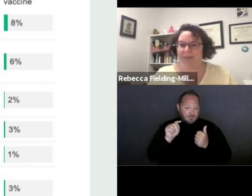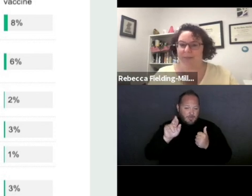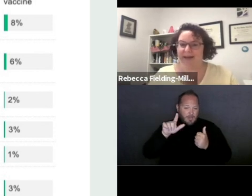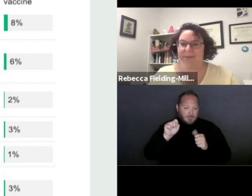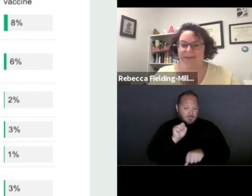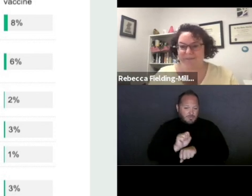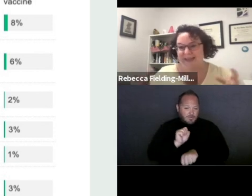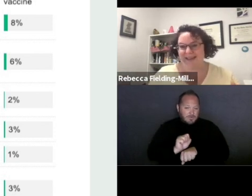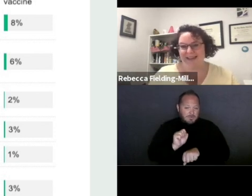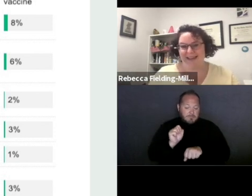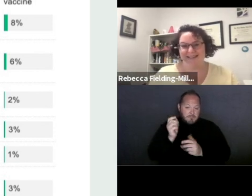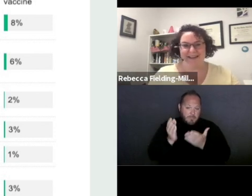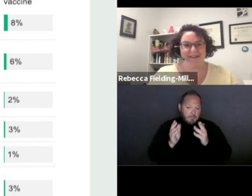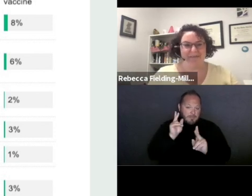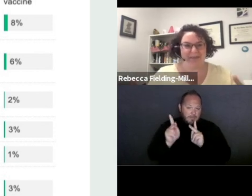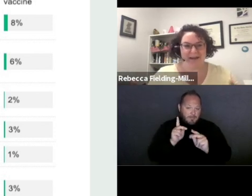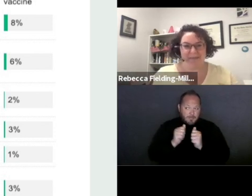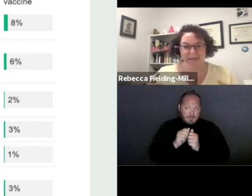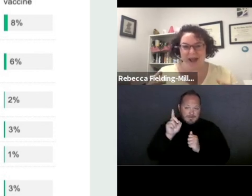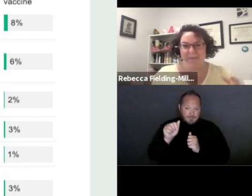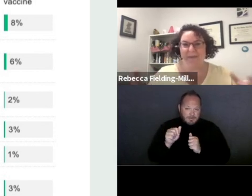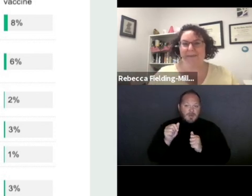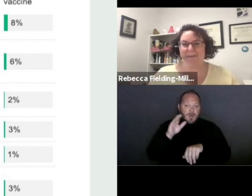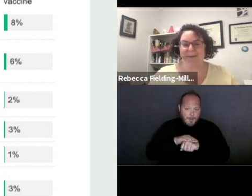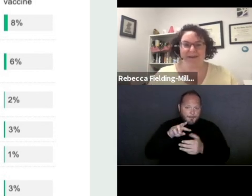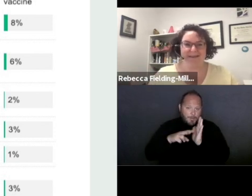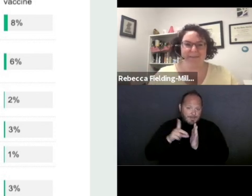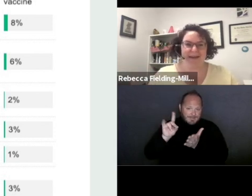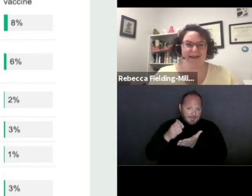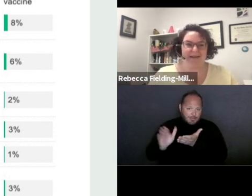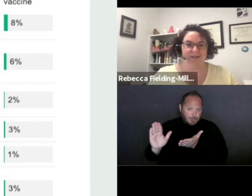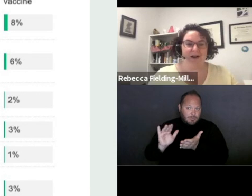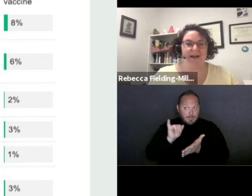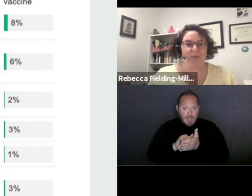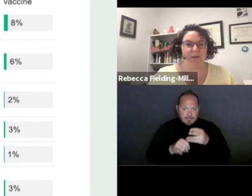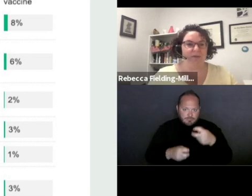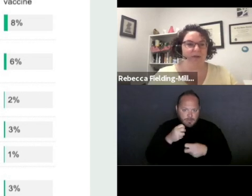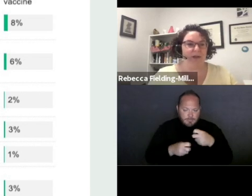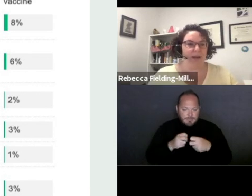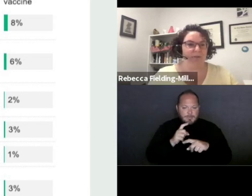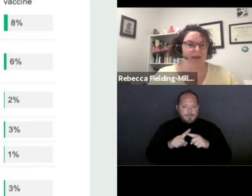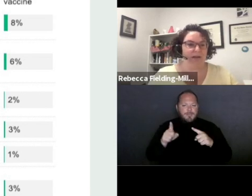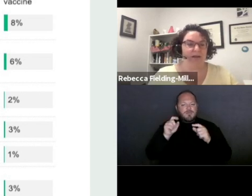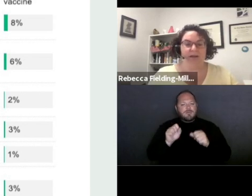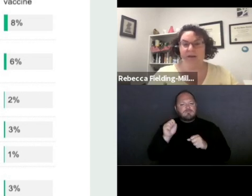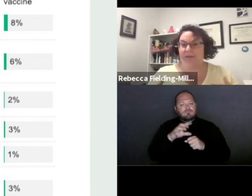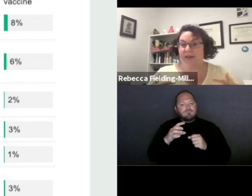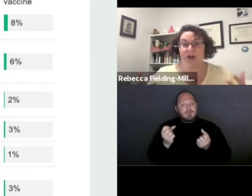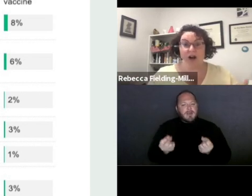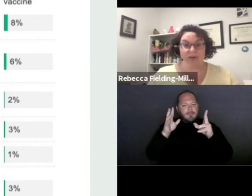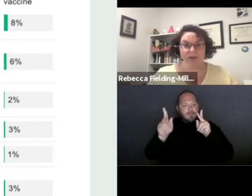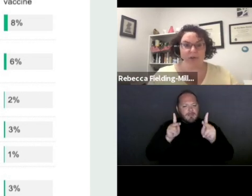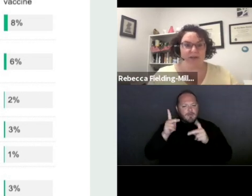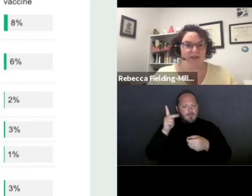really problematic. But in general, how many people participated in these trials, people find really comforting.